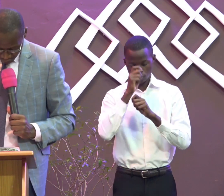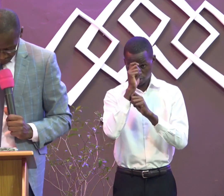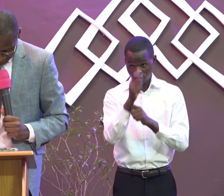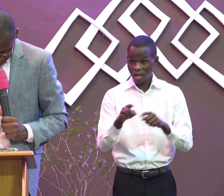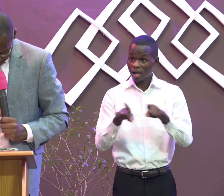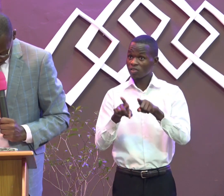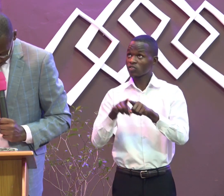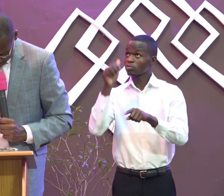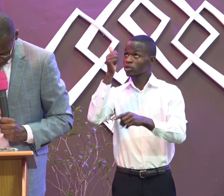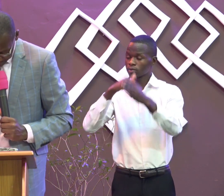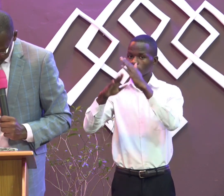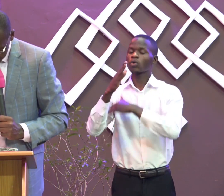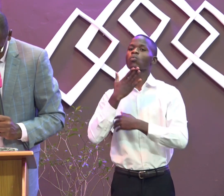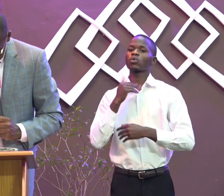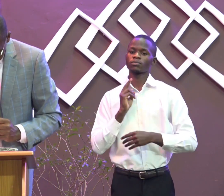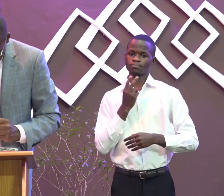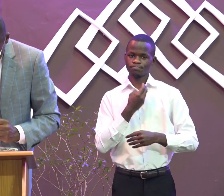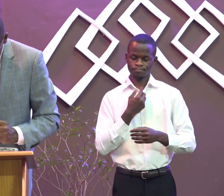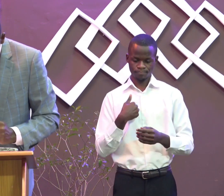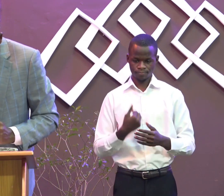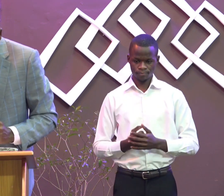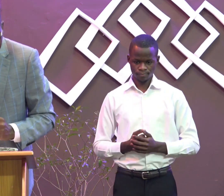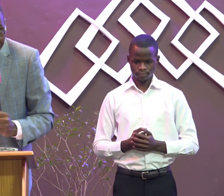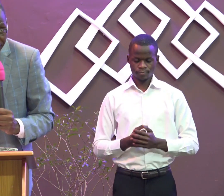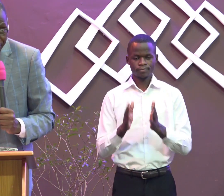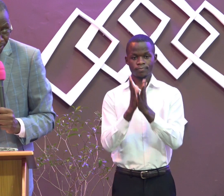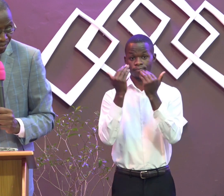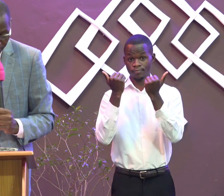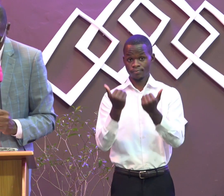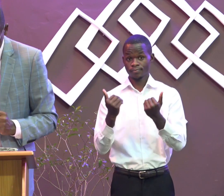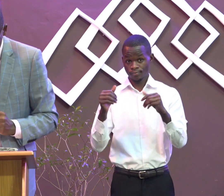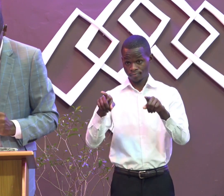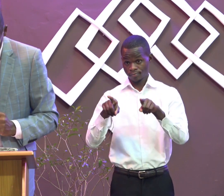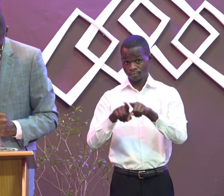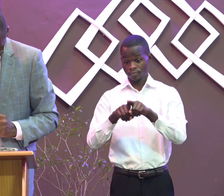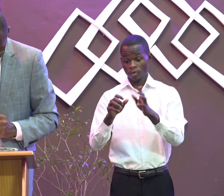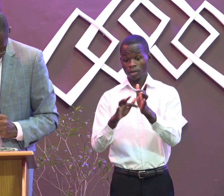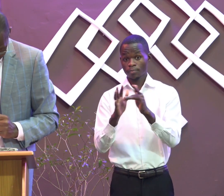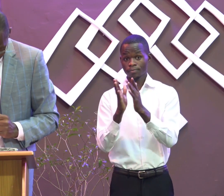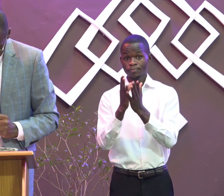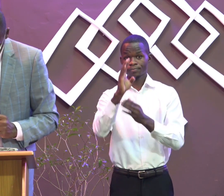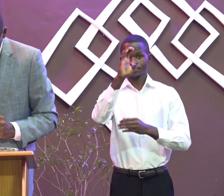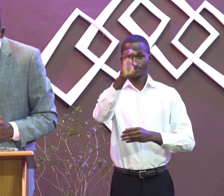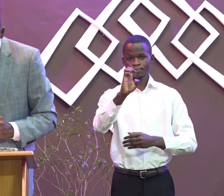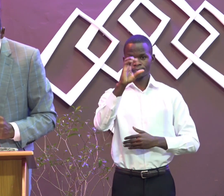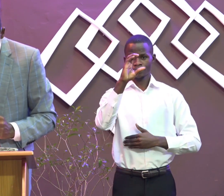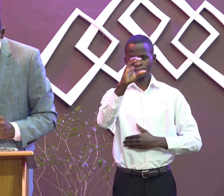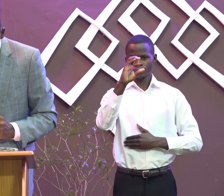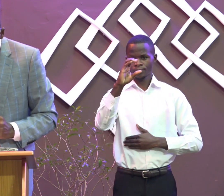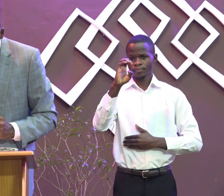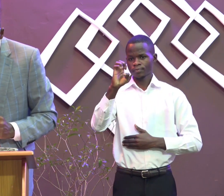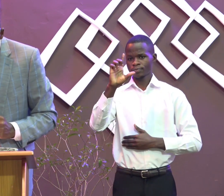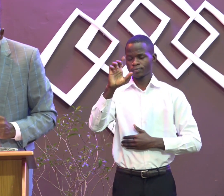And that's what God requires of us. Let me go to Ecclesiastes. Esula